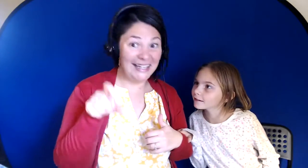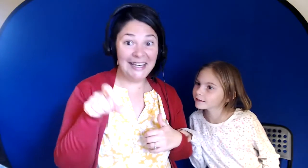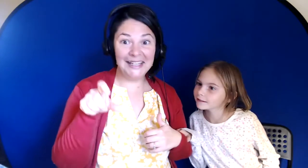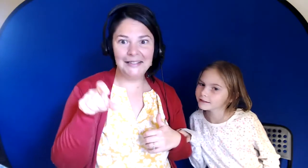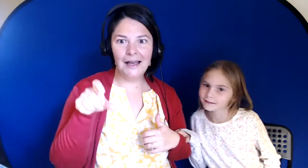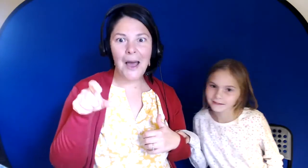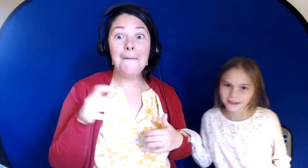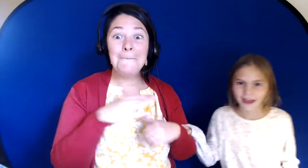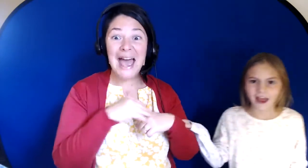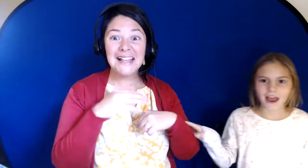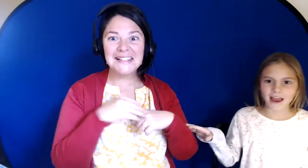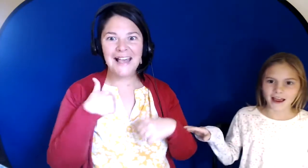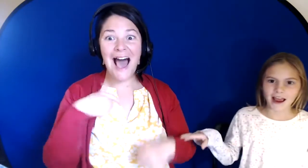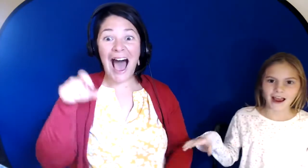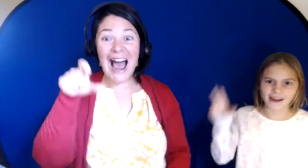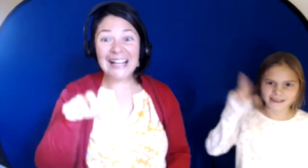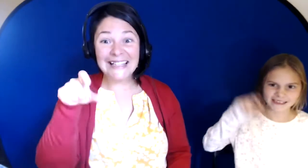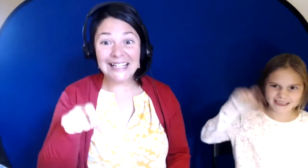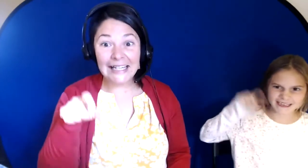Need. Pets. I need.